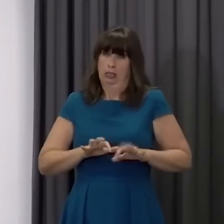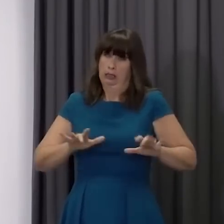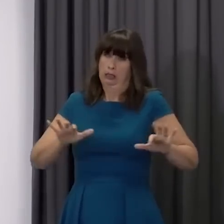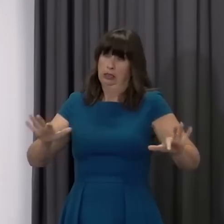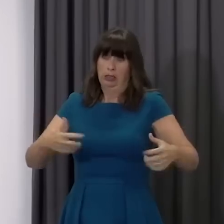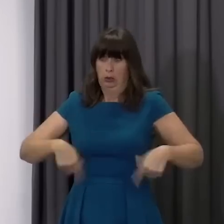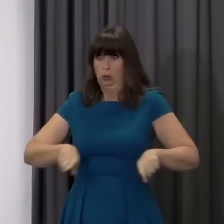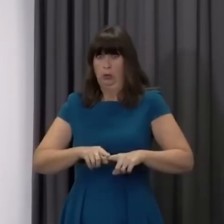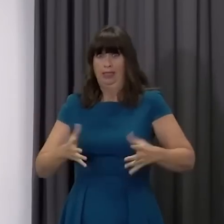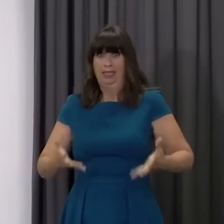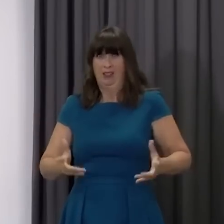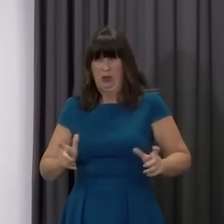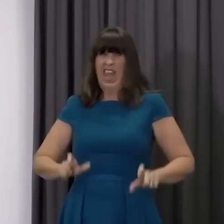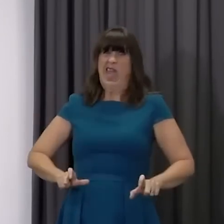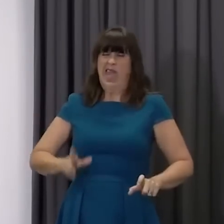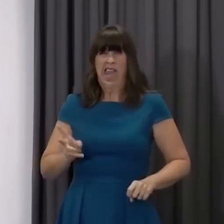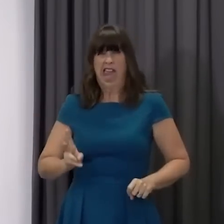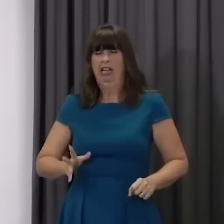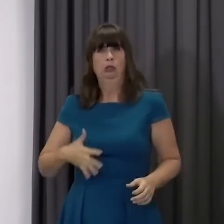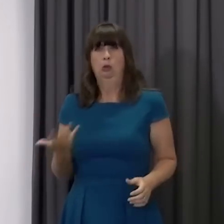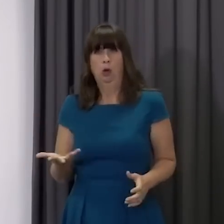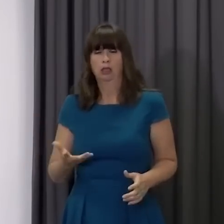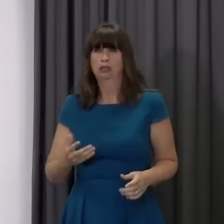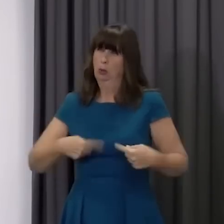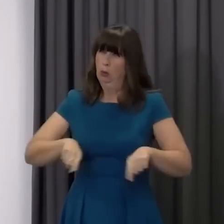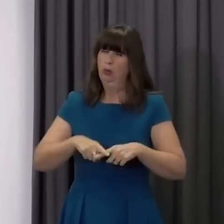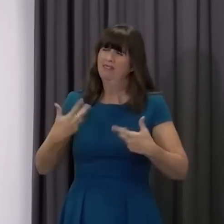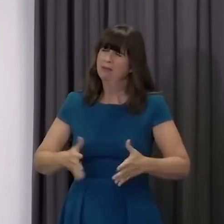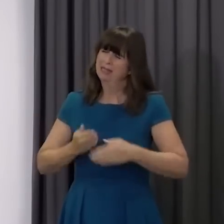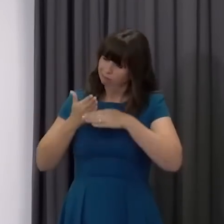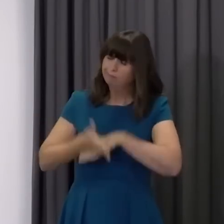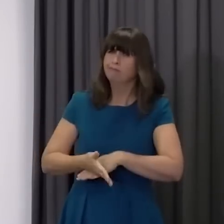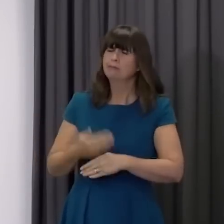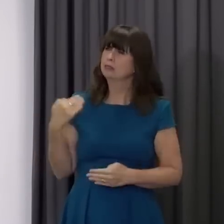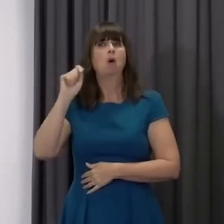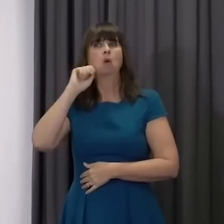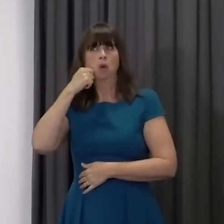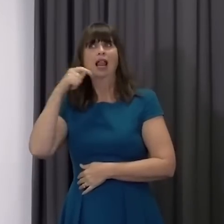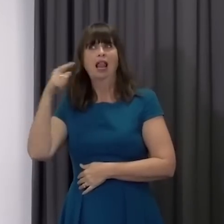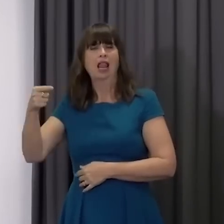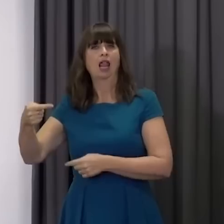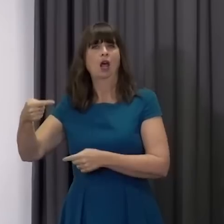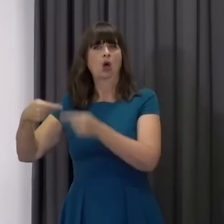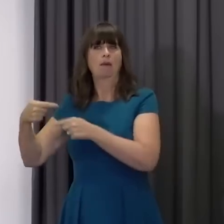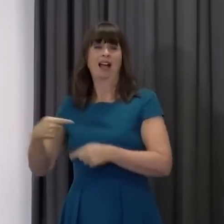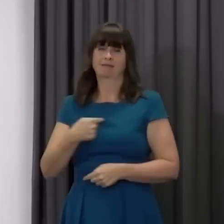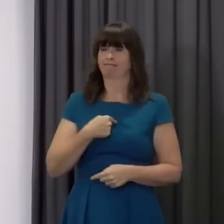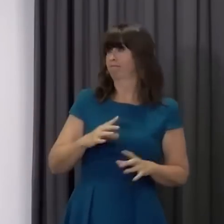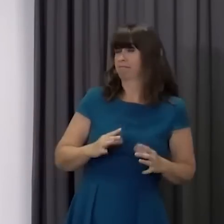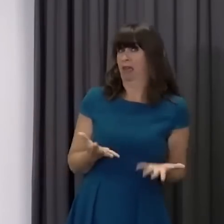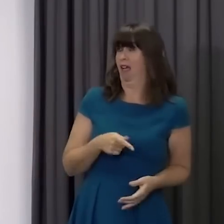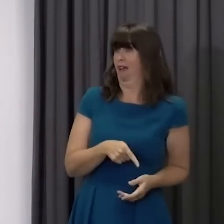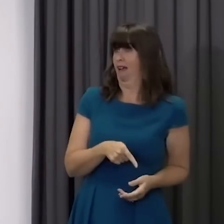believe that we have come too far together to let that happen. We've all